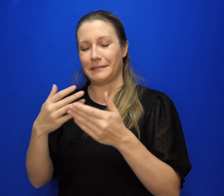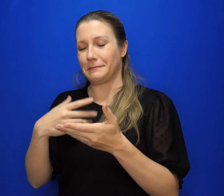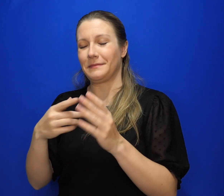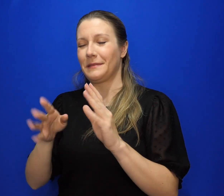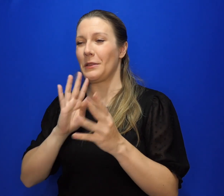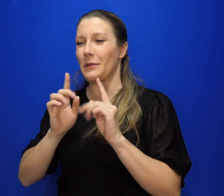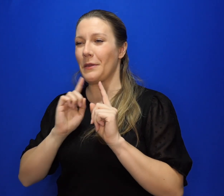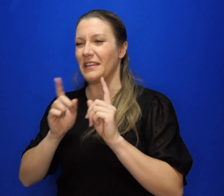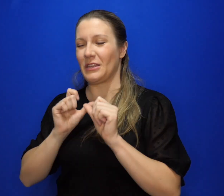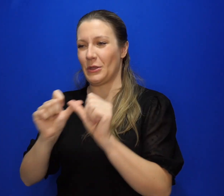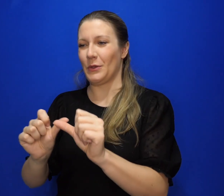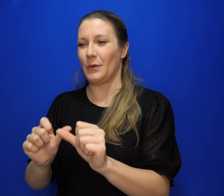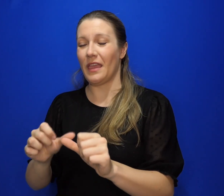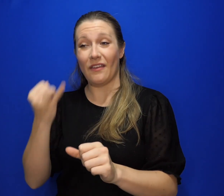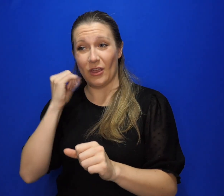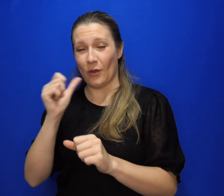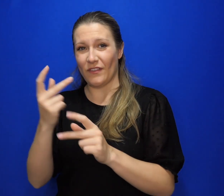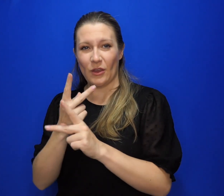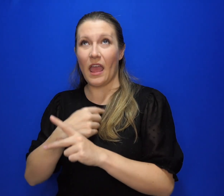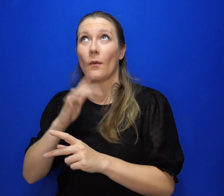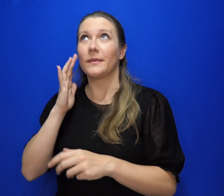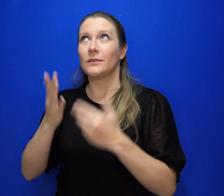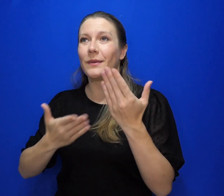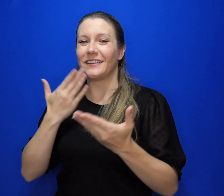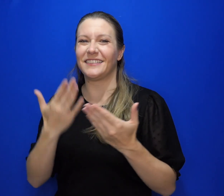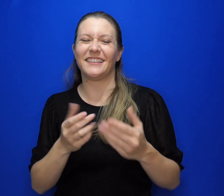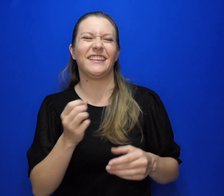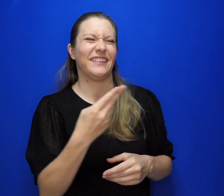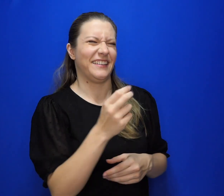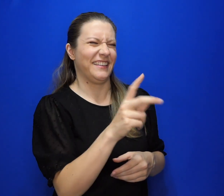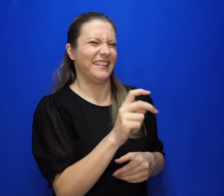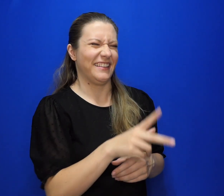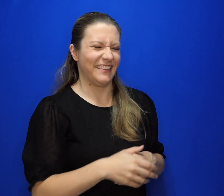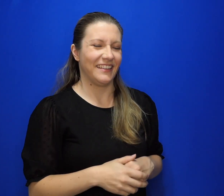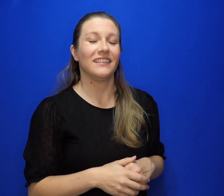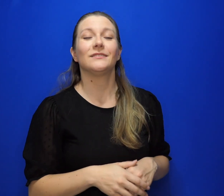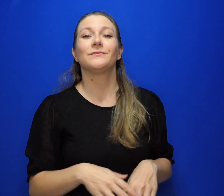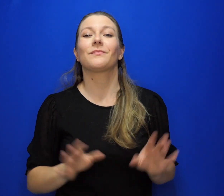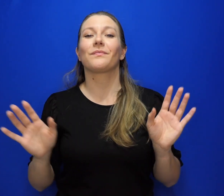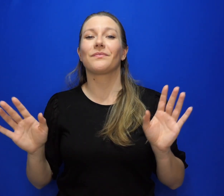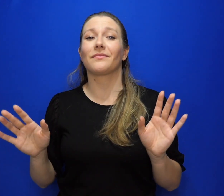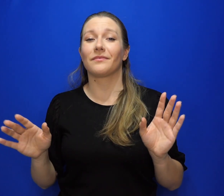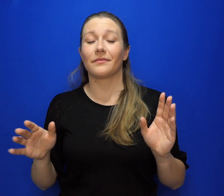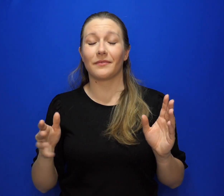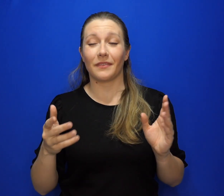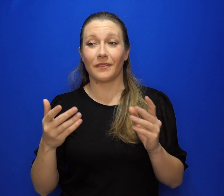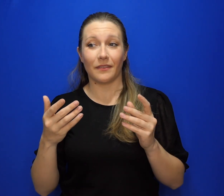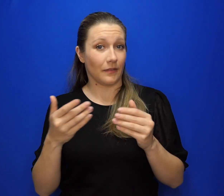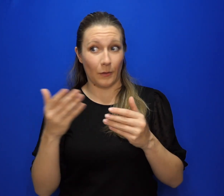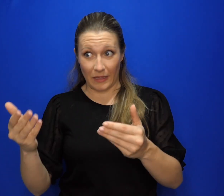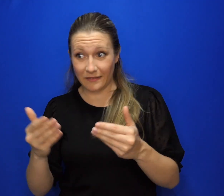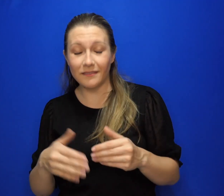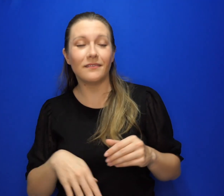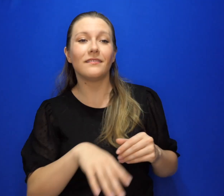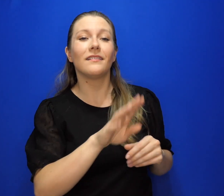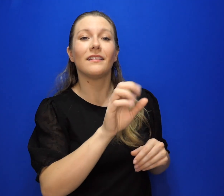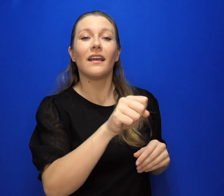Okay. If I don't figure this out, I'd be so embarrassed. No, that's okay. So beyond. Go ahead. I was going to say another component that I do think